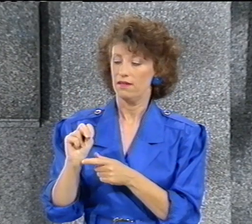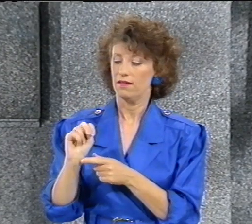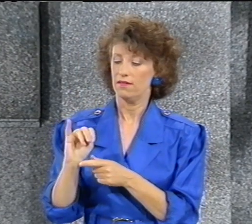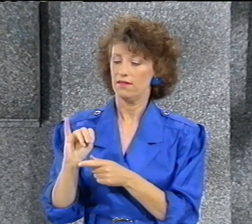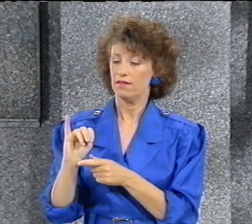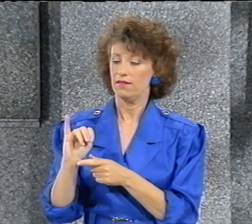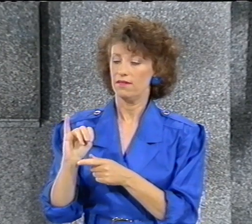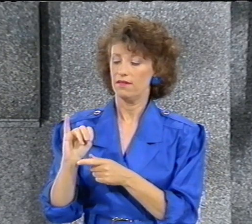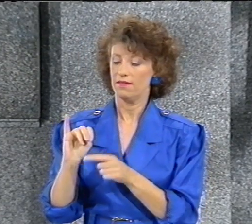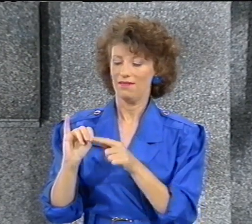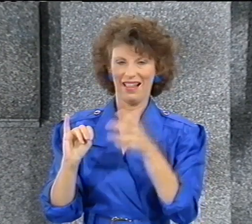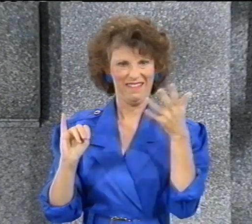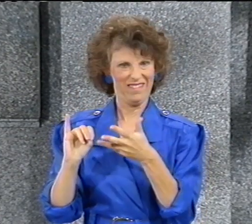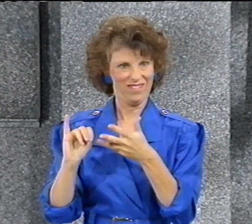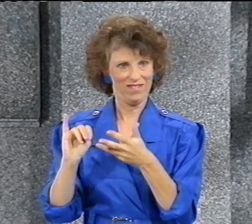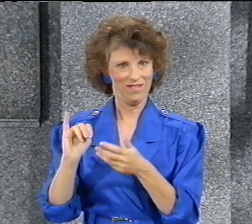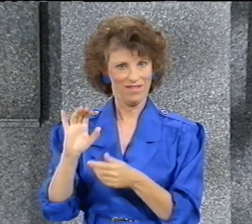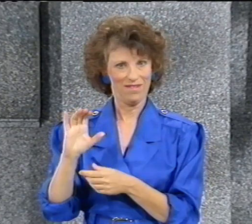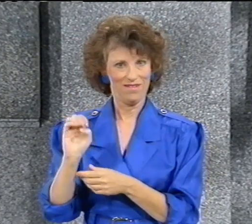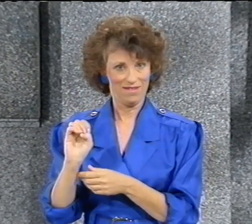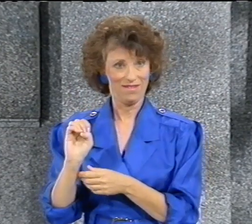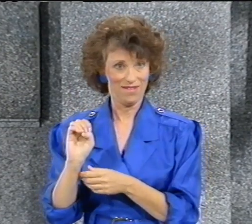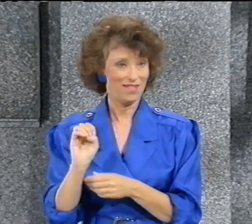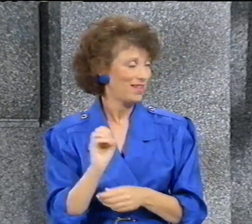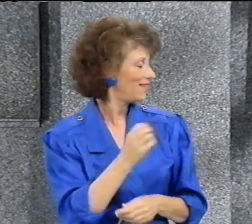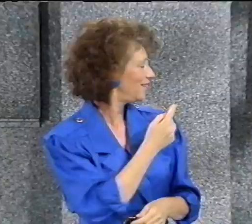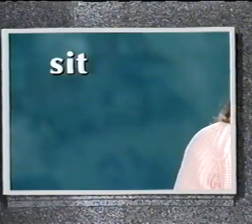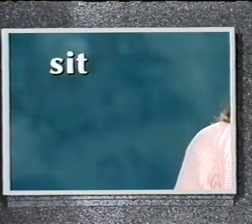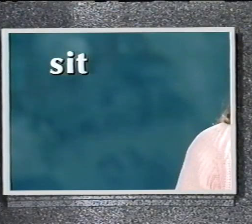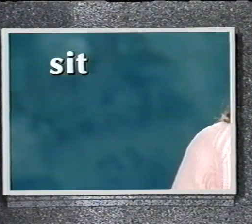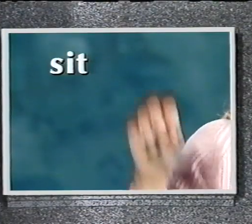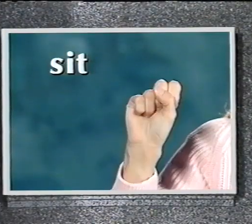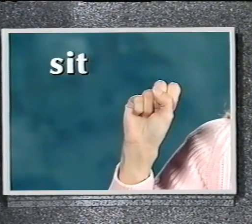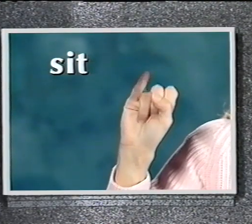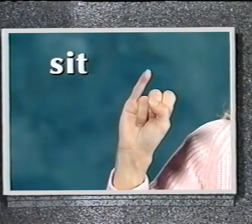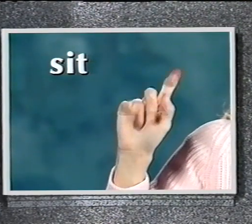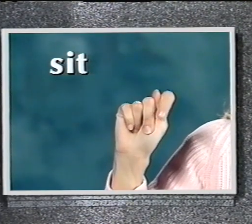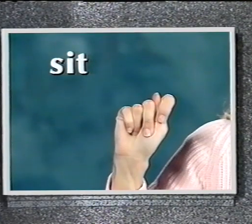your hand in the N position. Let's look at our models.